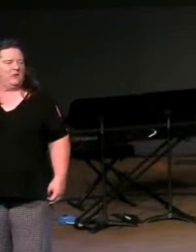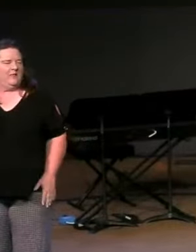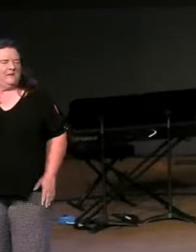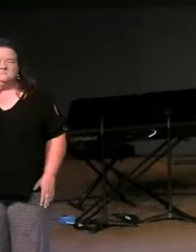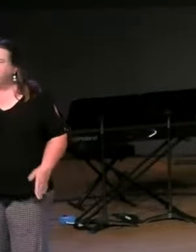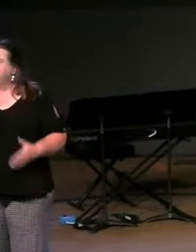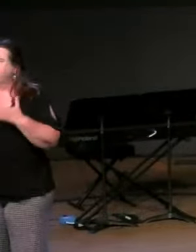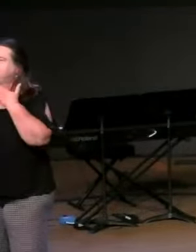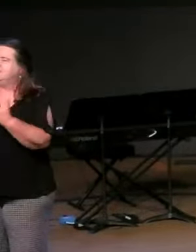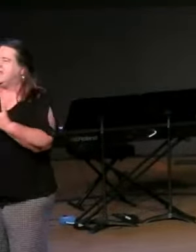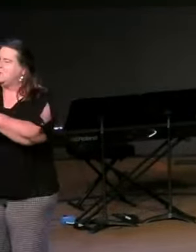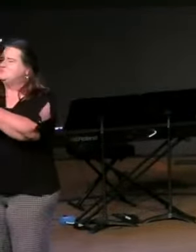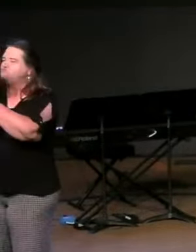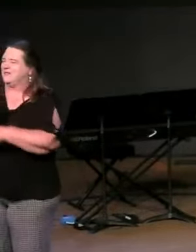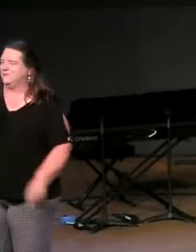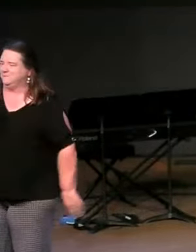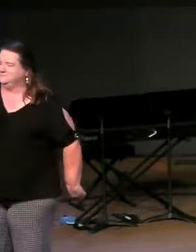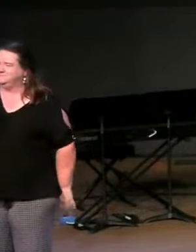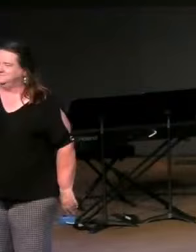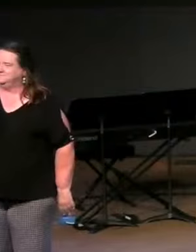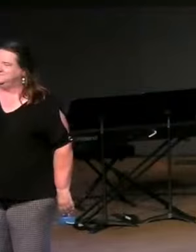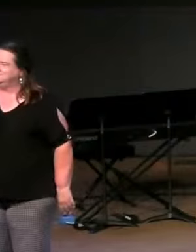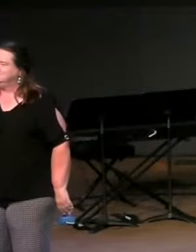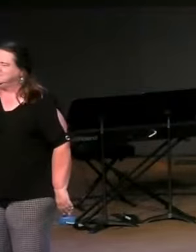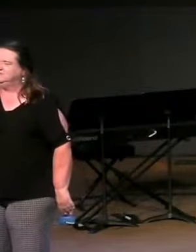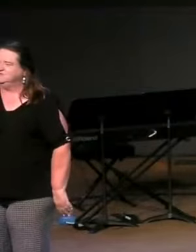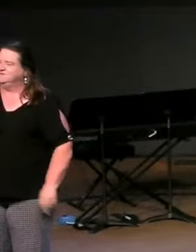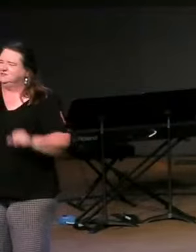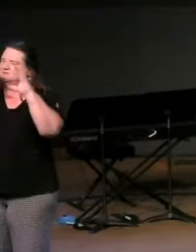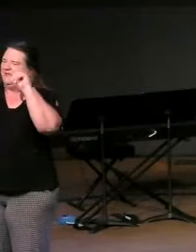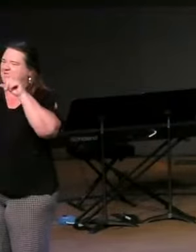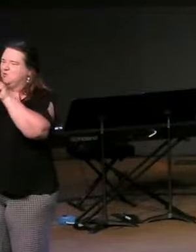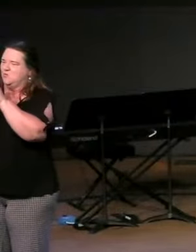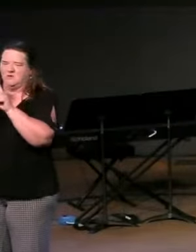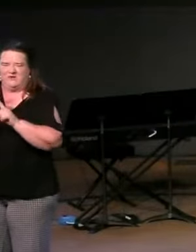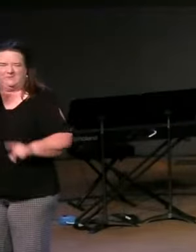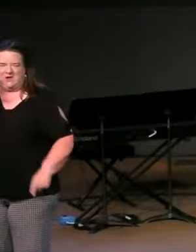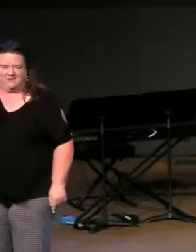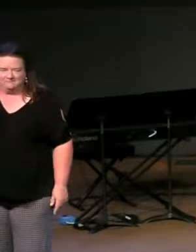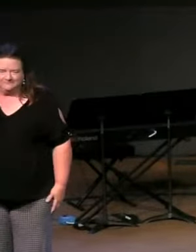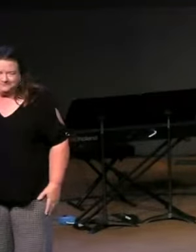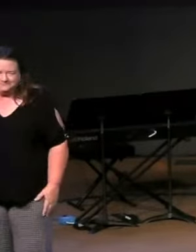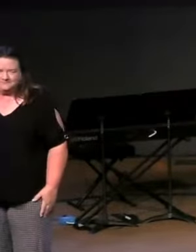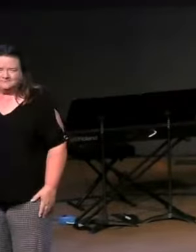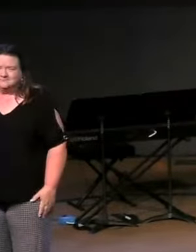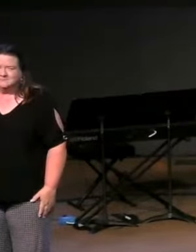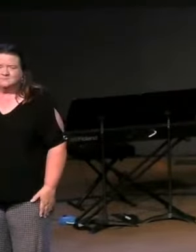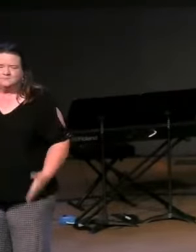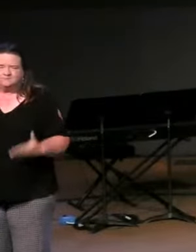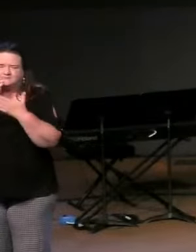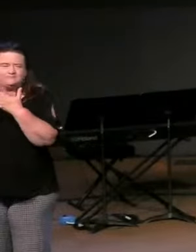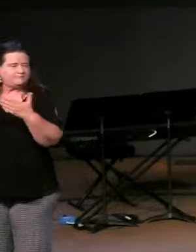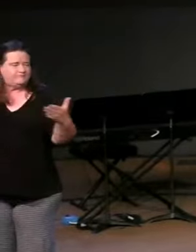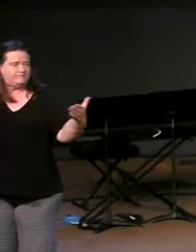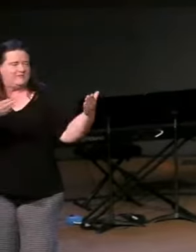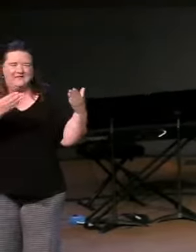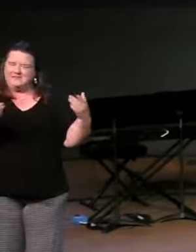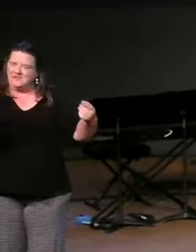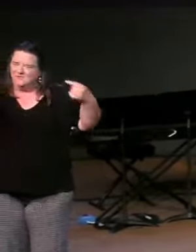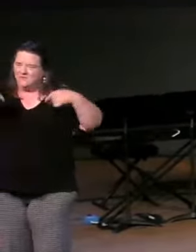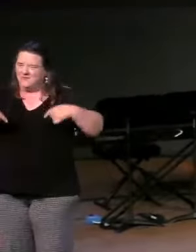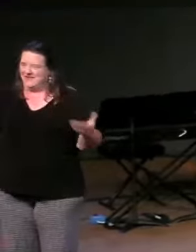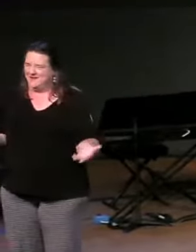Thank you, brother, for that amazing word from God. And thank you all for being here as